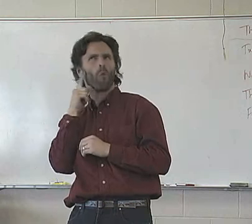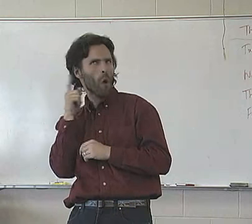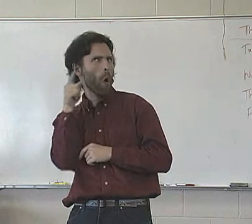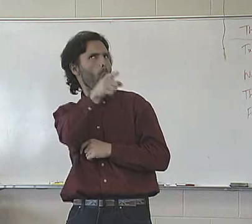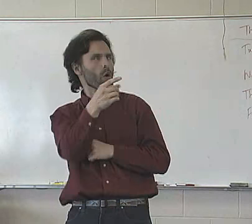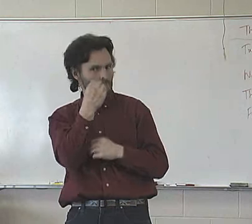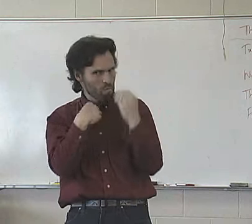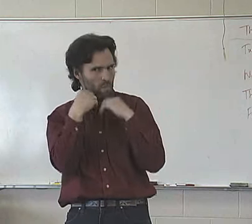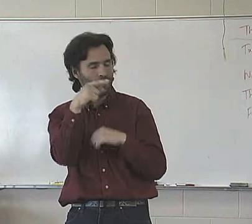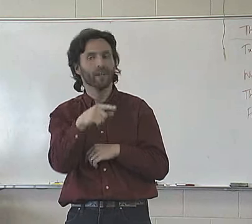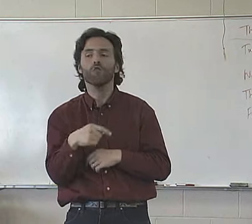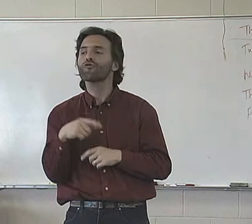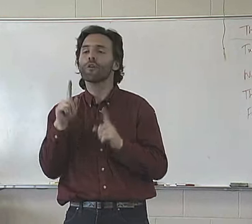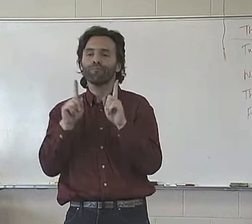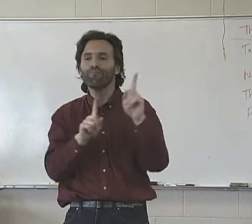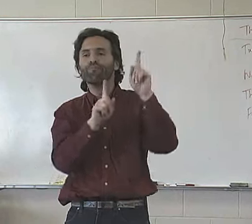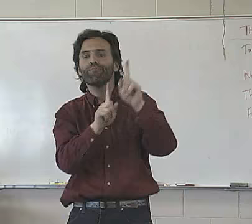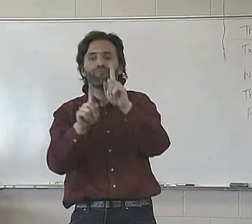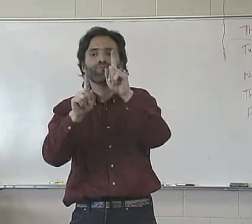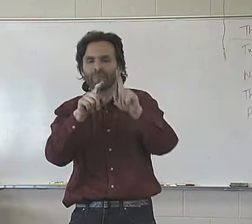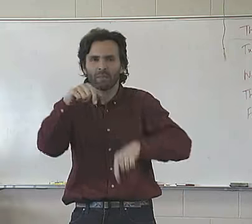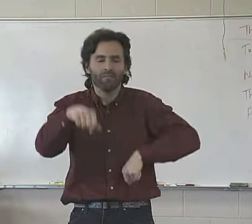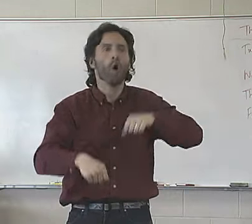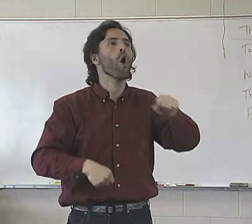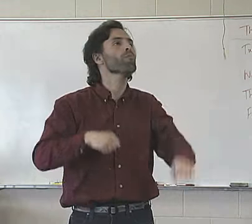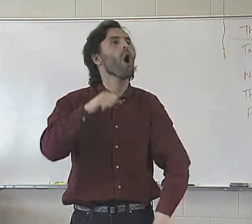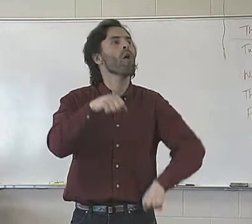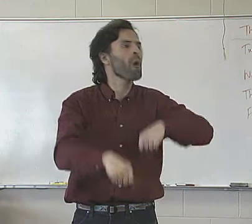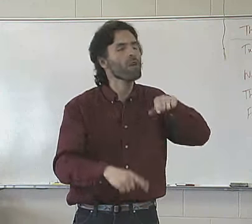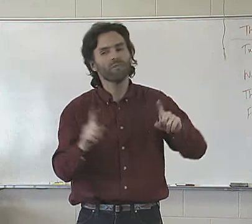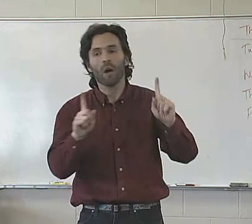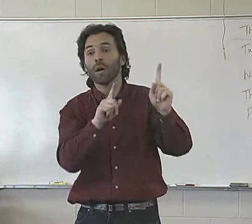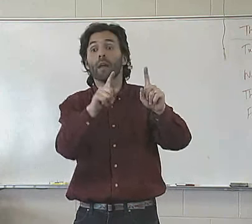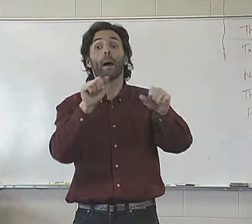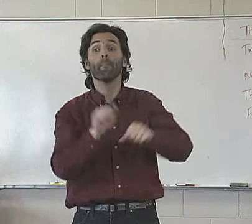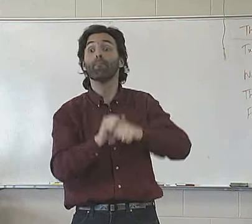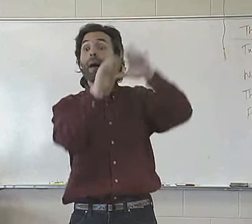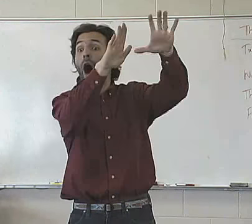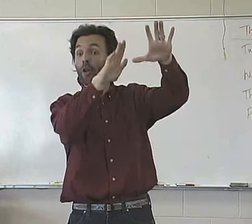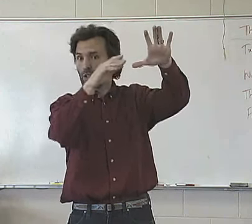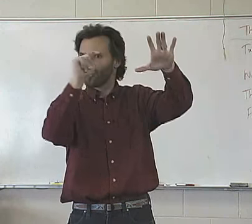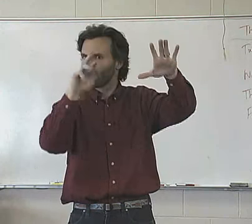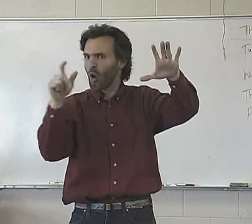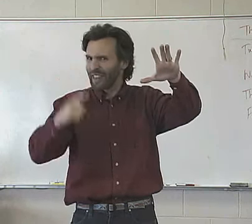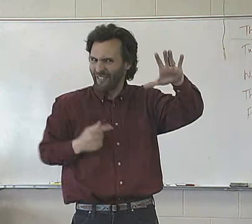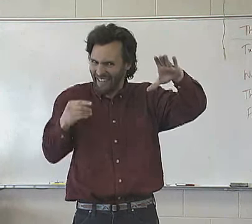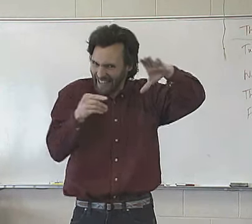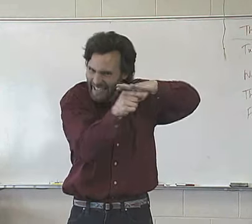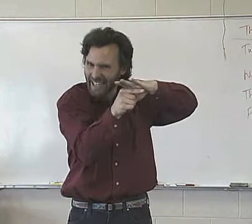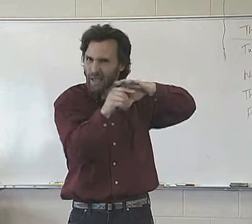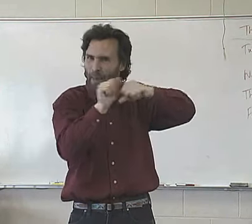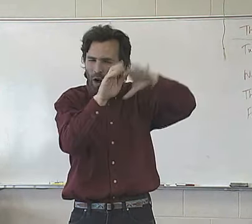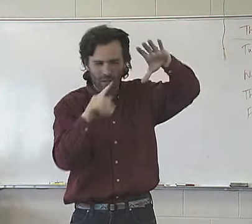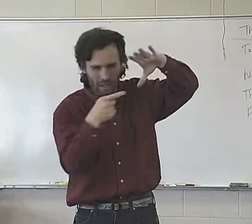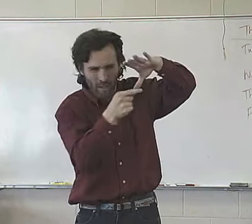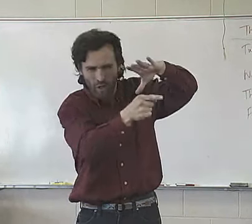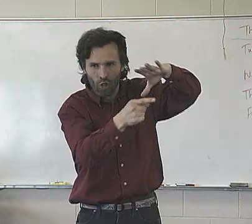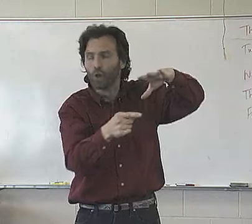off they went through the woods until they got to the mountain in the blue where the troll lived. And they went inside, and the troll said, "Now I would like a